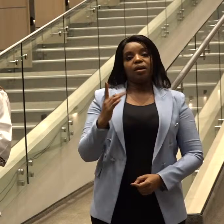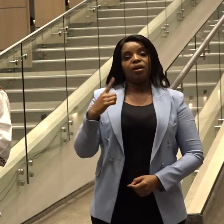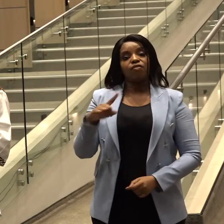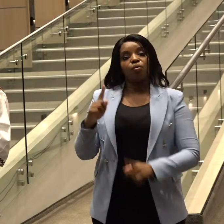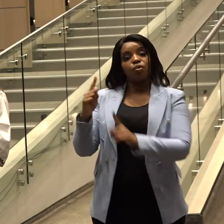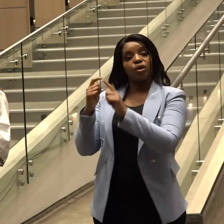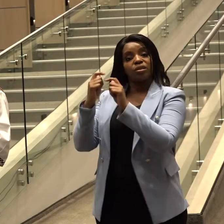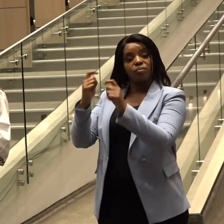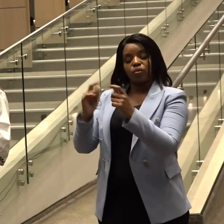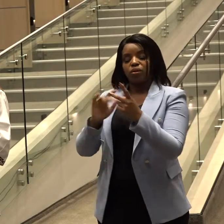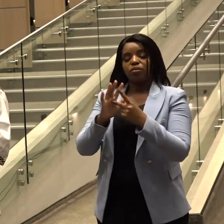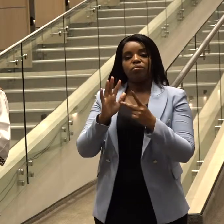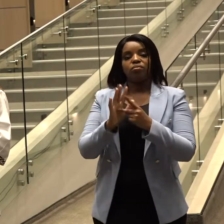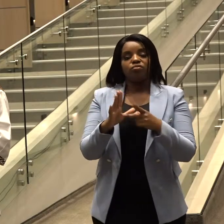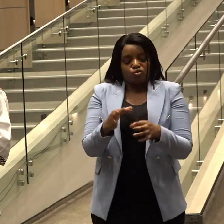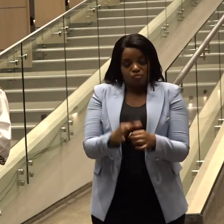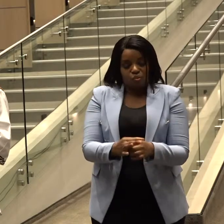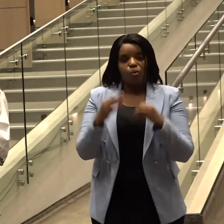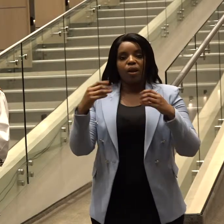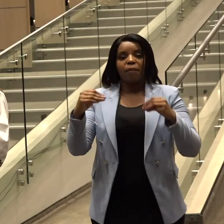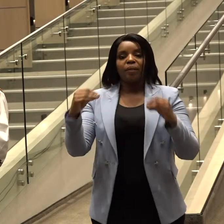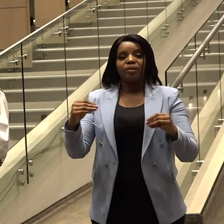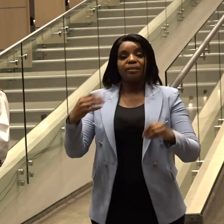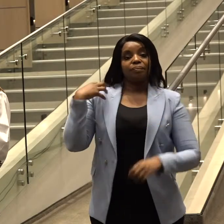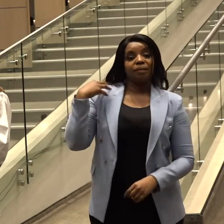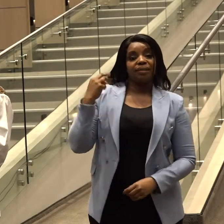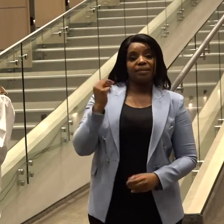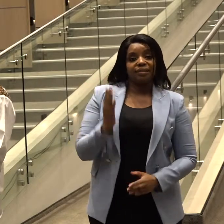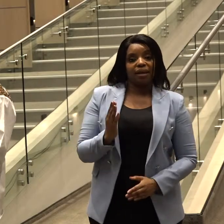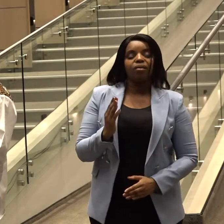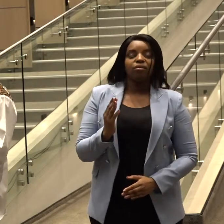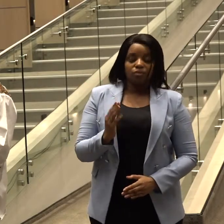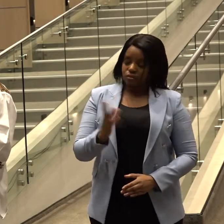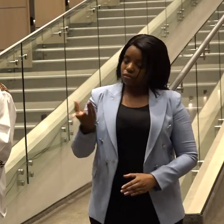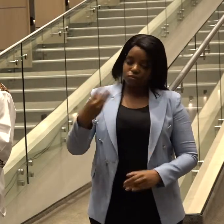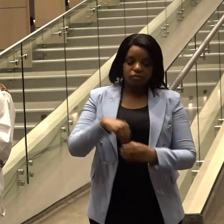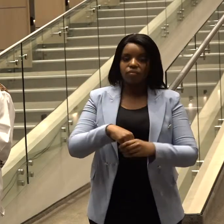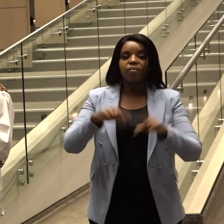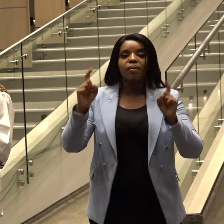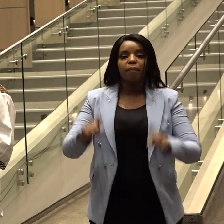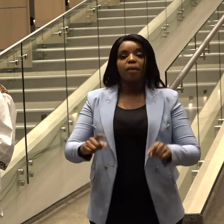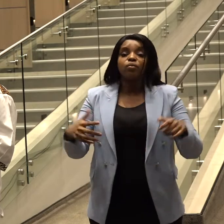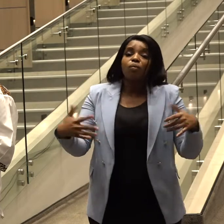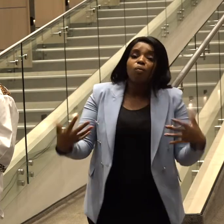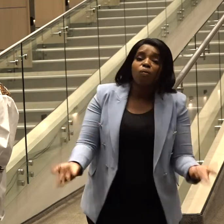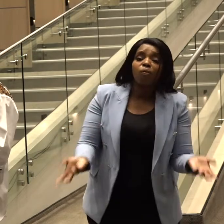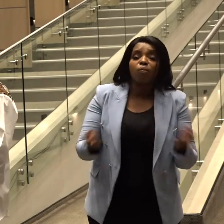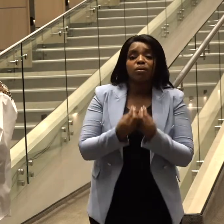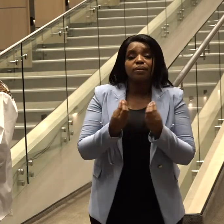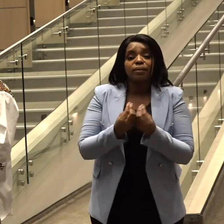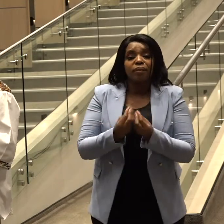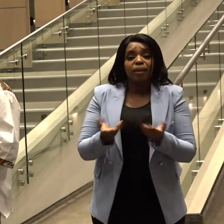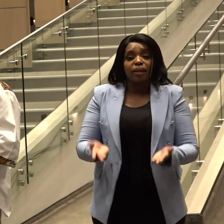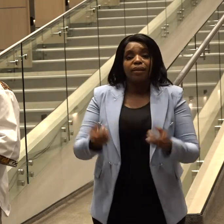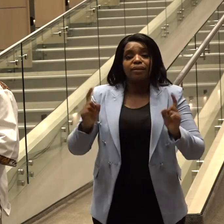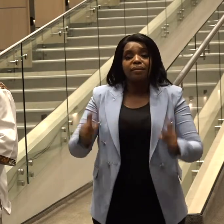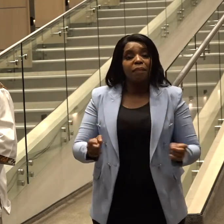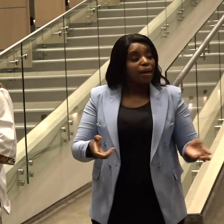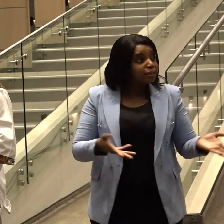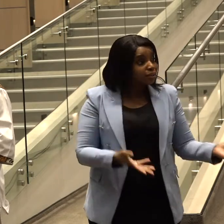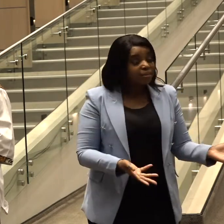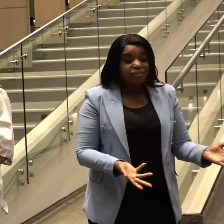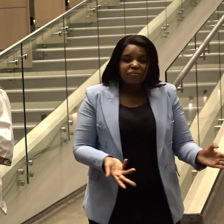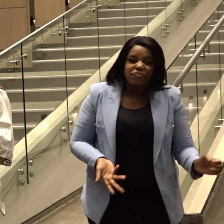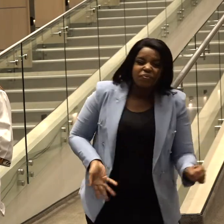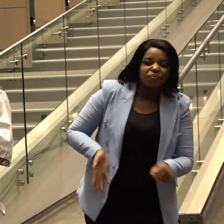minister of small businesses to be part or to engage something like this we must be fully in this house as